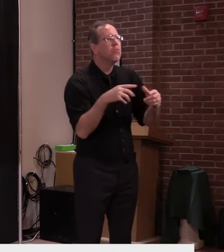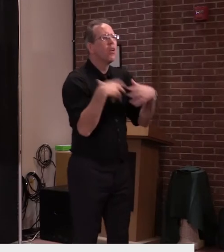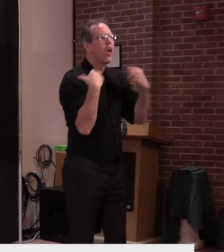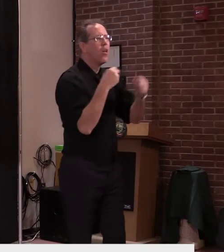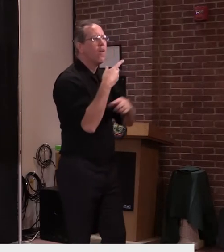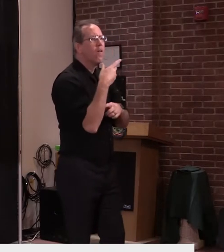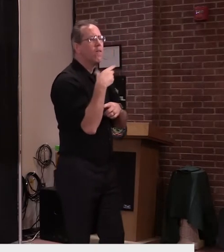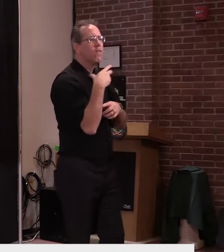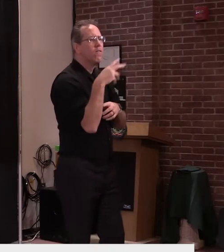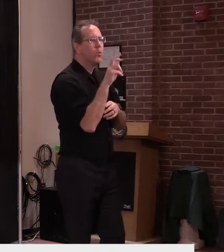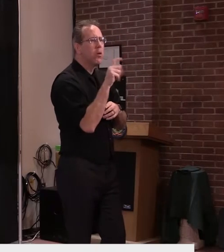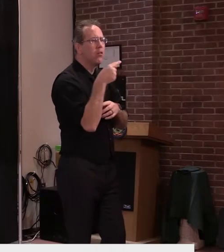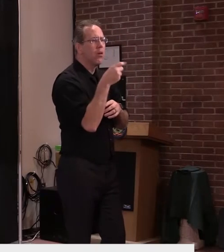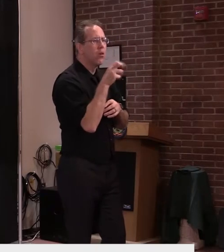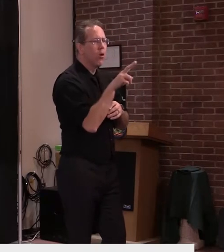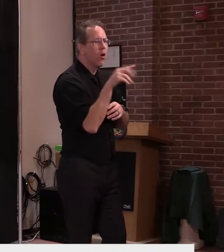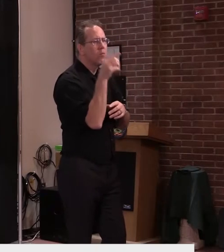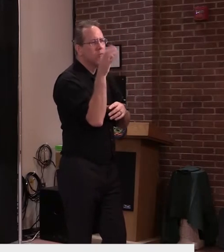call